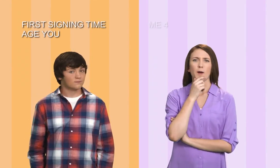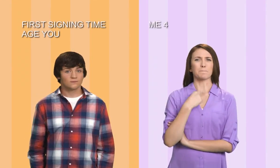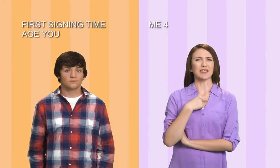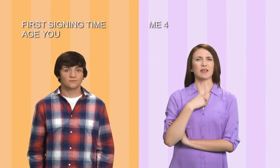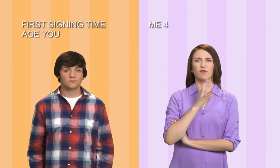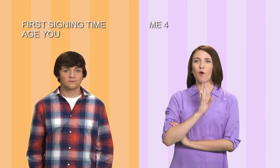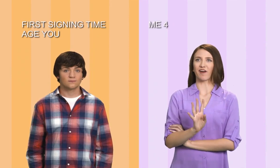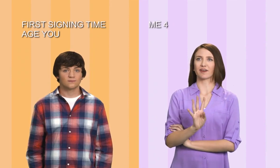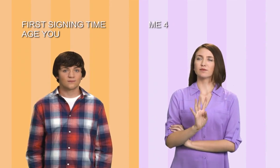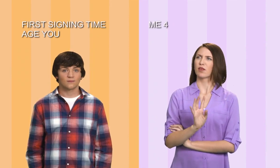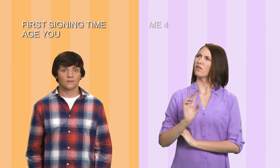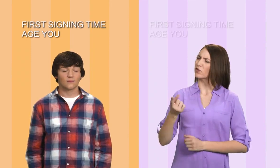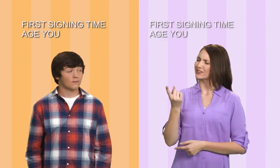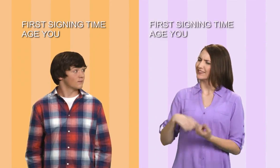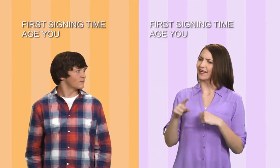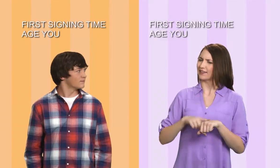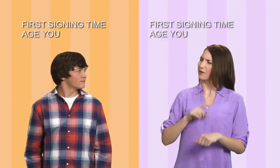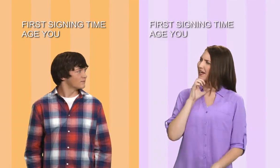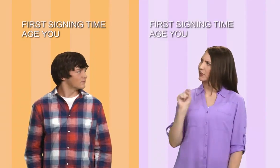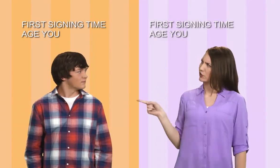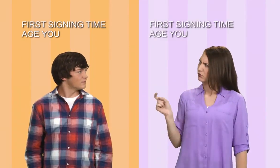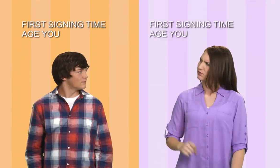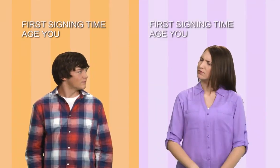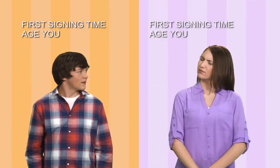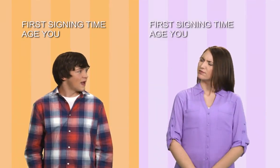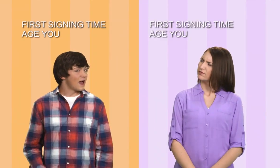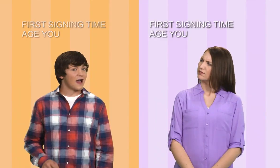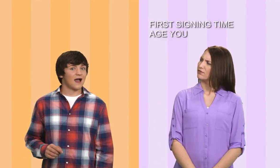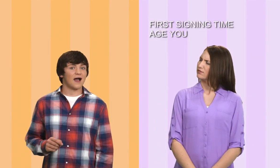Me, 4. First signing time, age you?